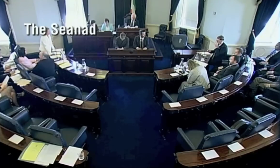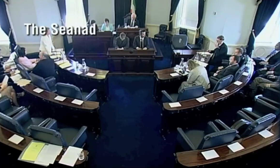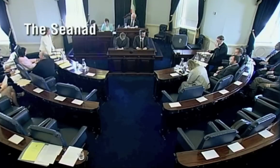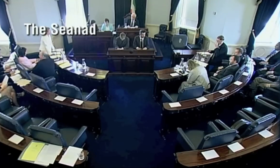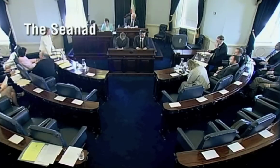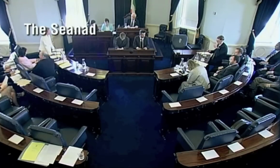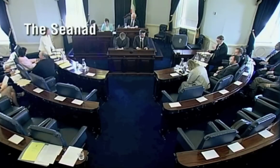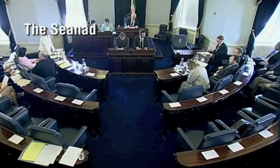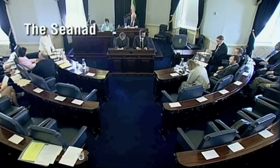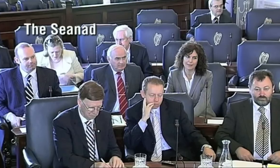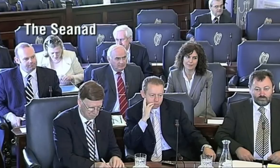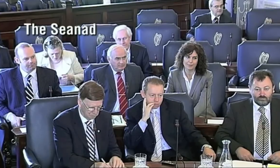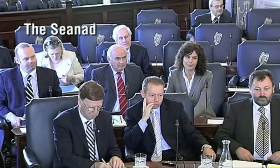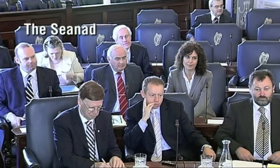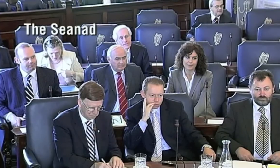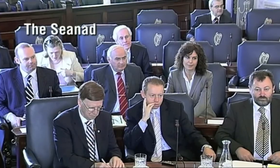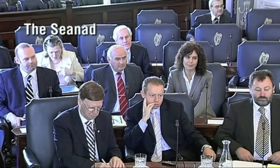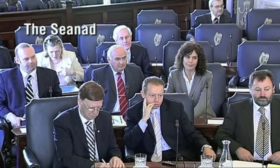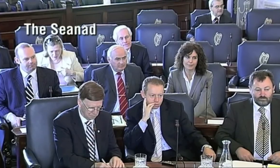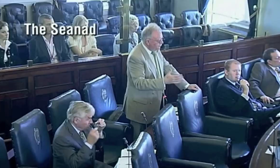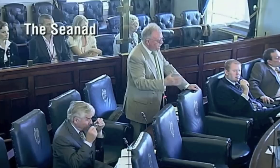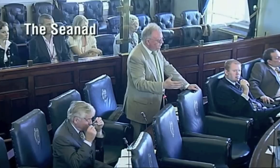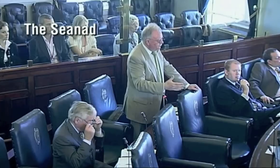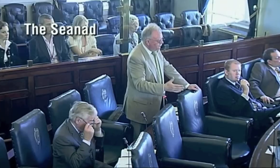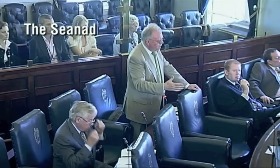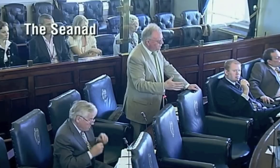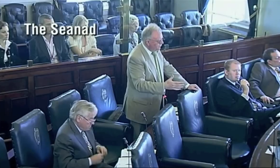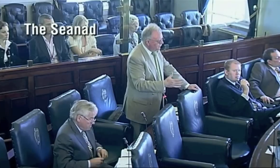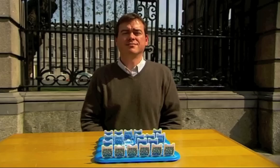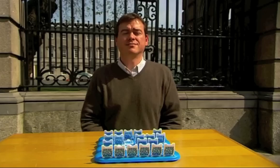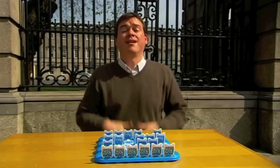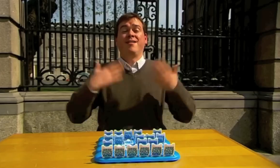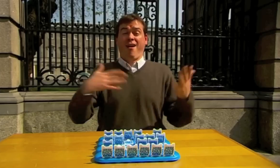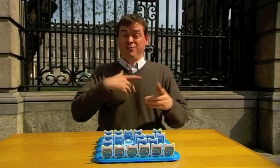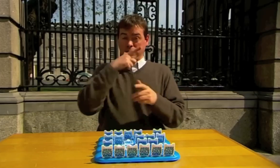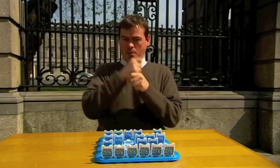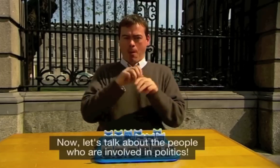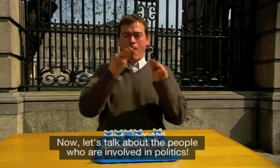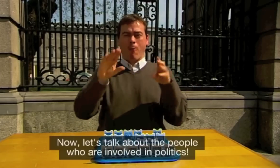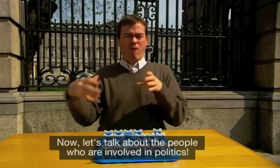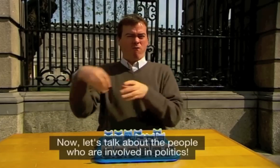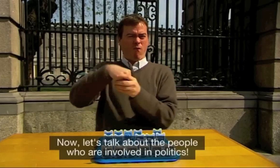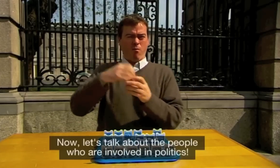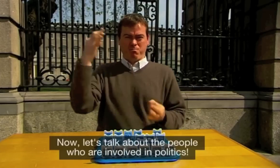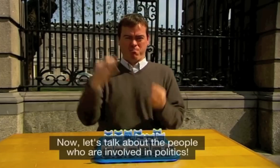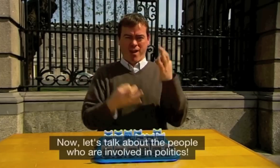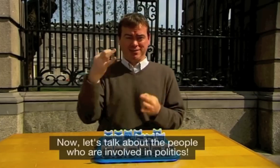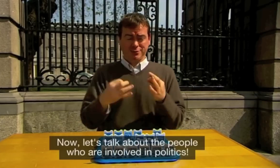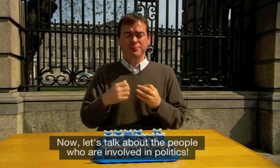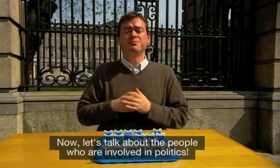Daily in a here, like on a different topic, I would Which the Minister had no responsibility. Now, let's talk about the people who are involved